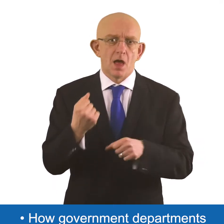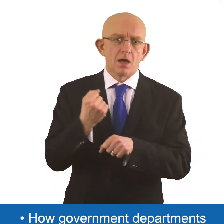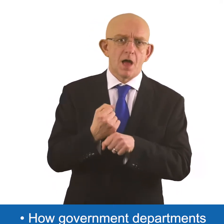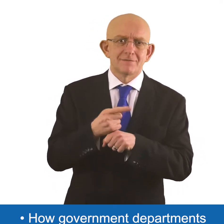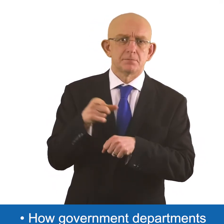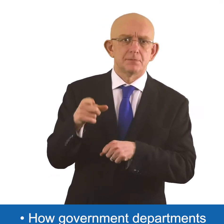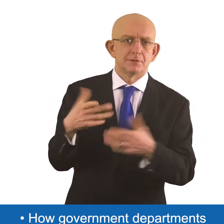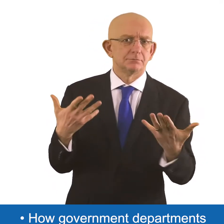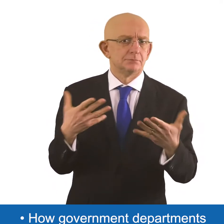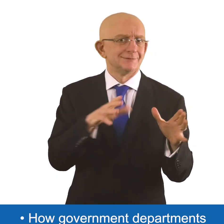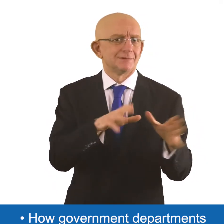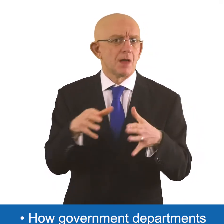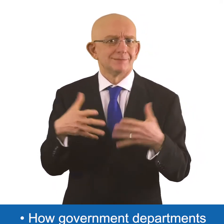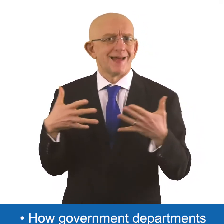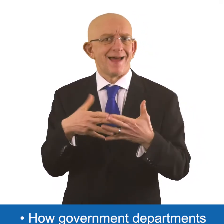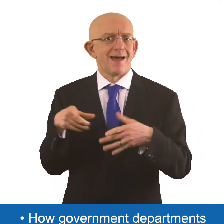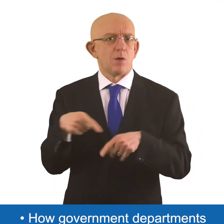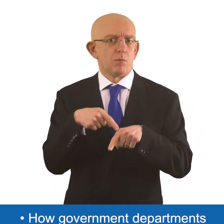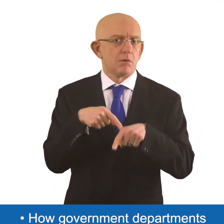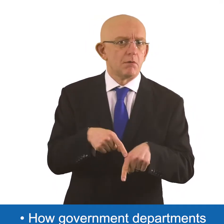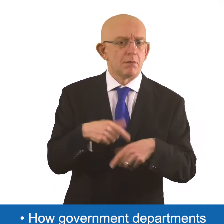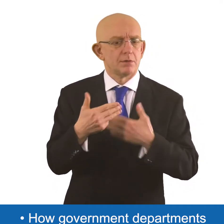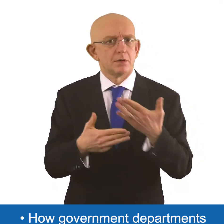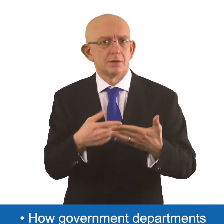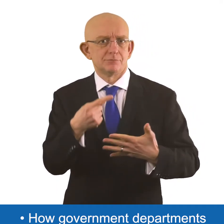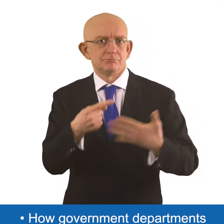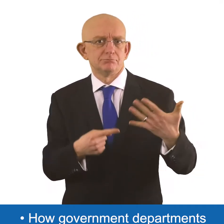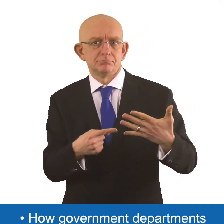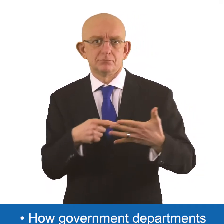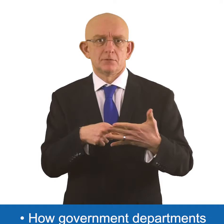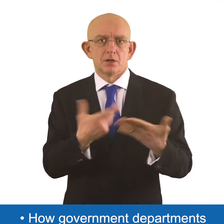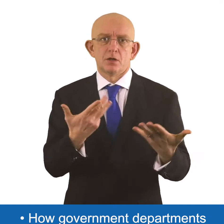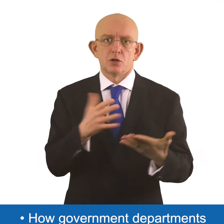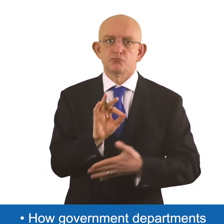how government departments will comply with the request to report on their activities,